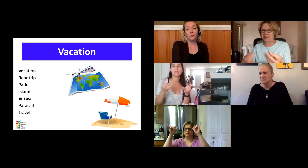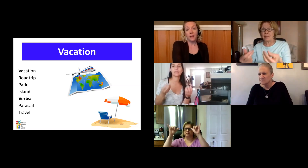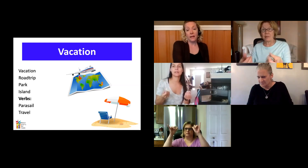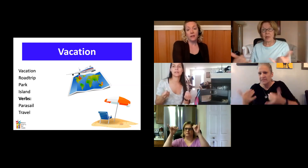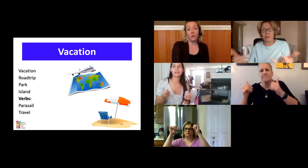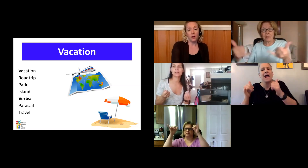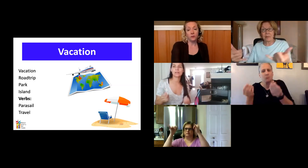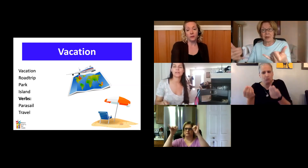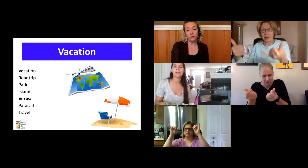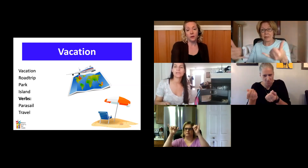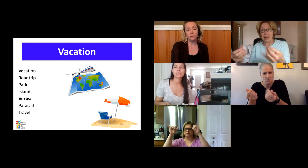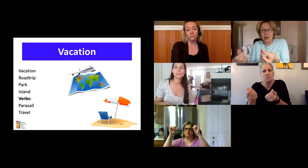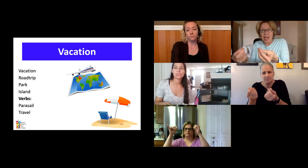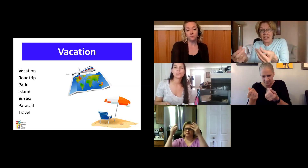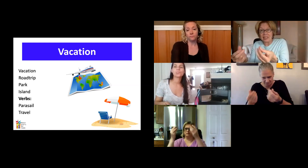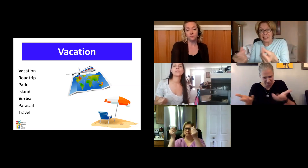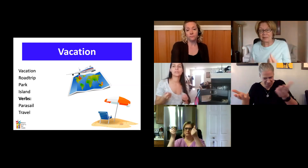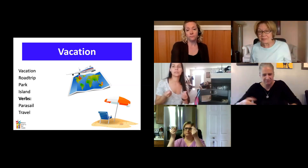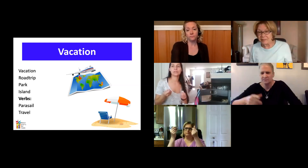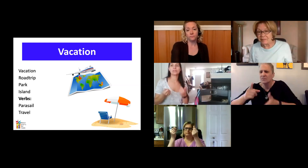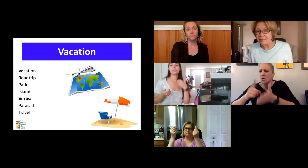Playground. This is ground.